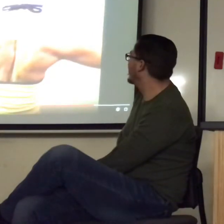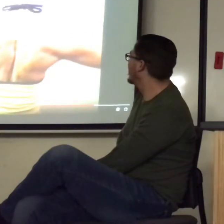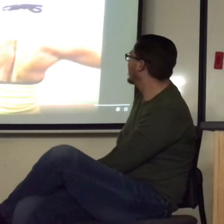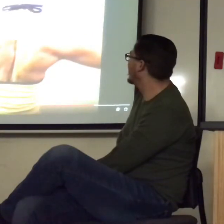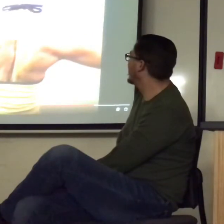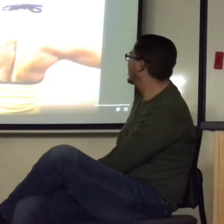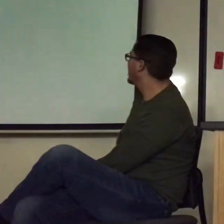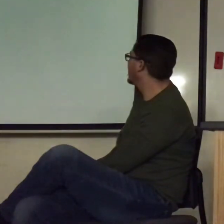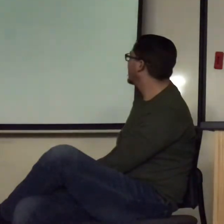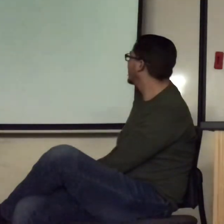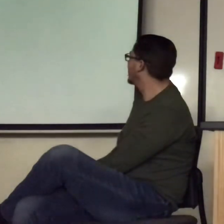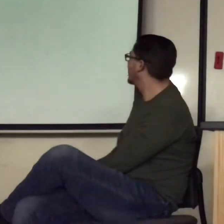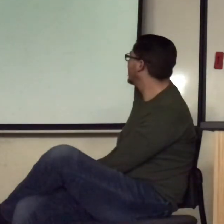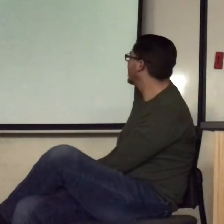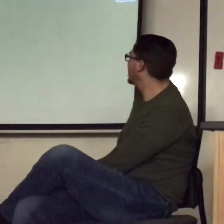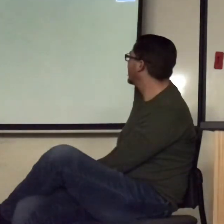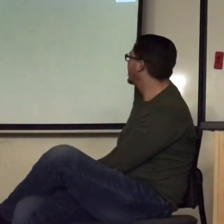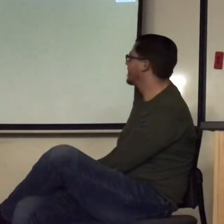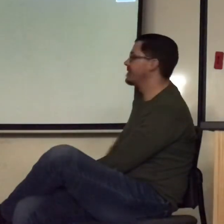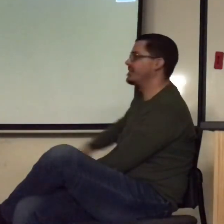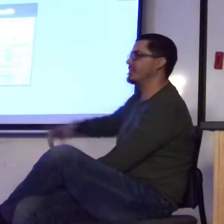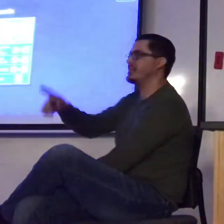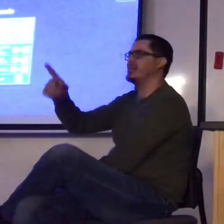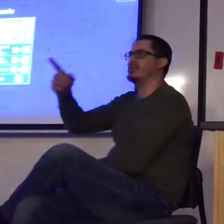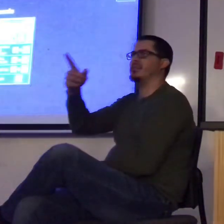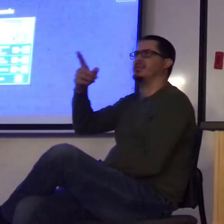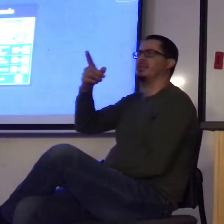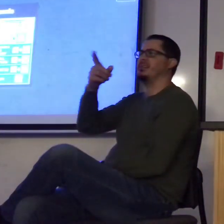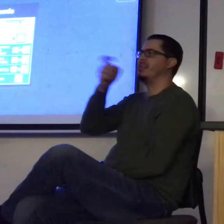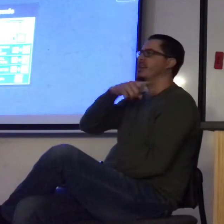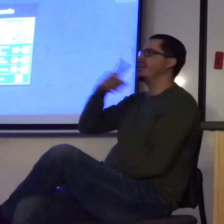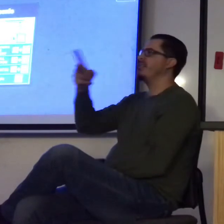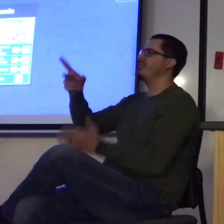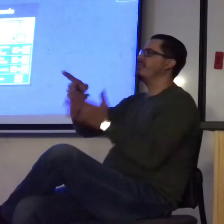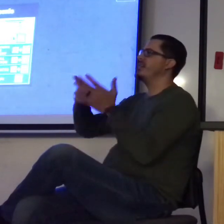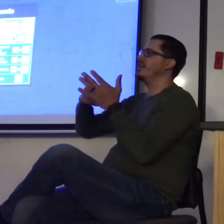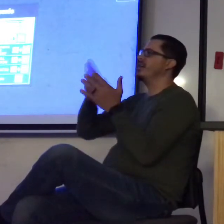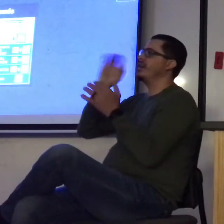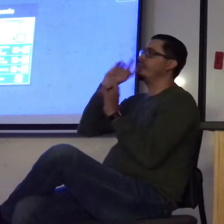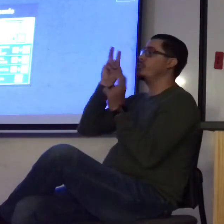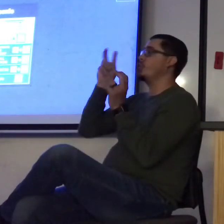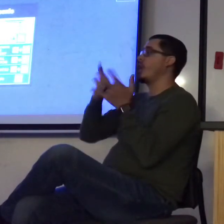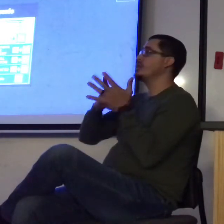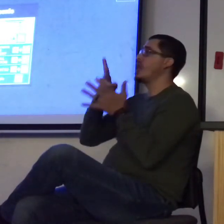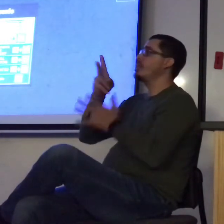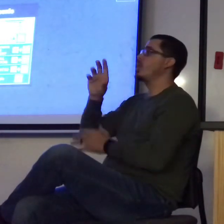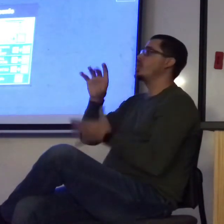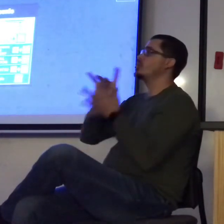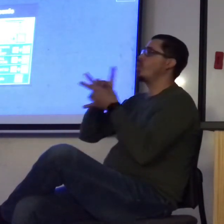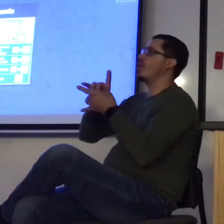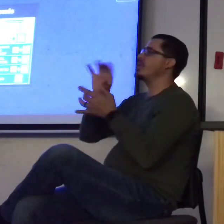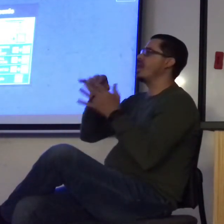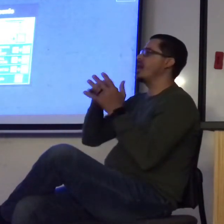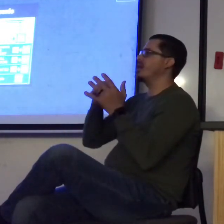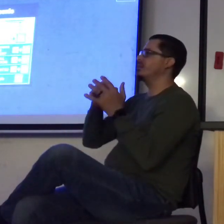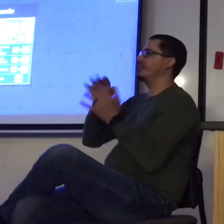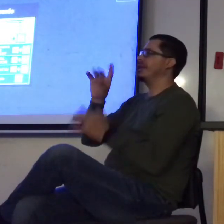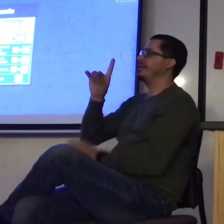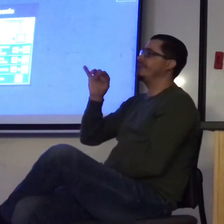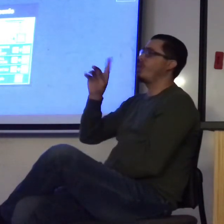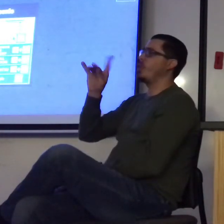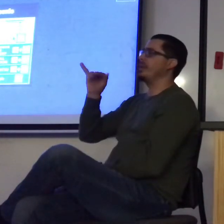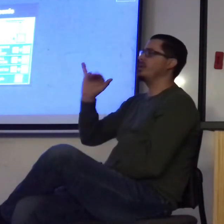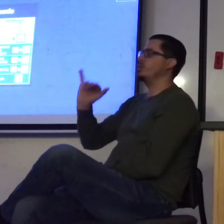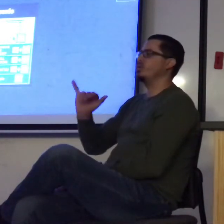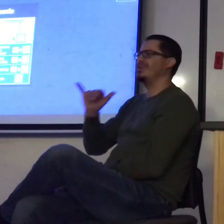Okay. Is being double jointed a deformity too? I'm not sure what you mean by that,